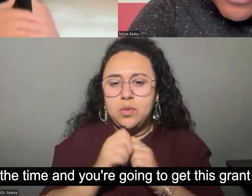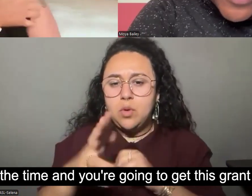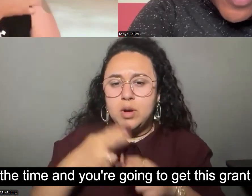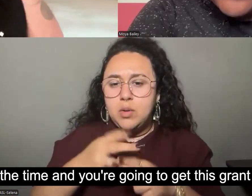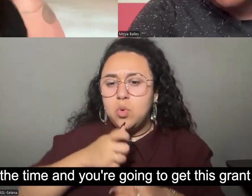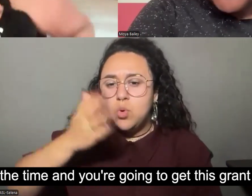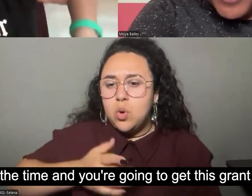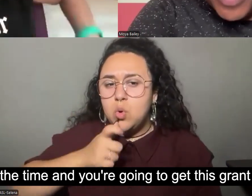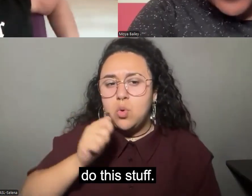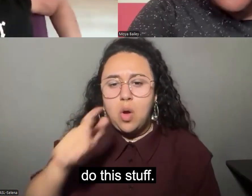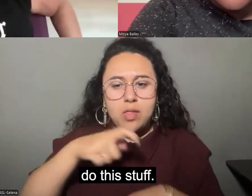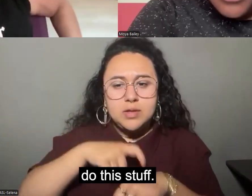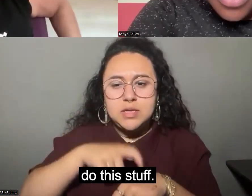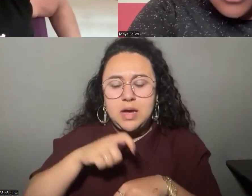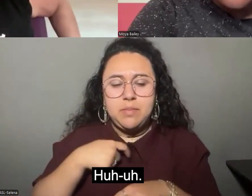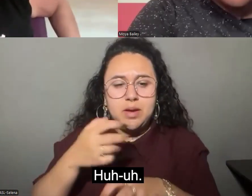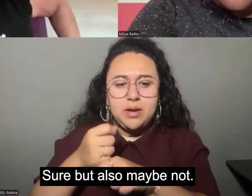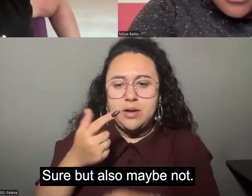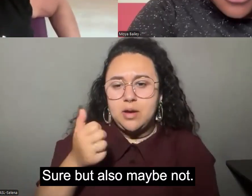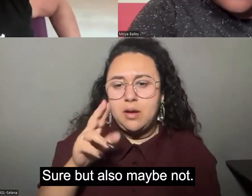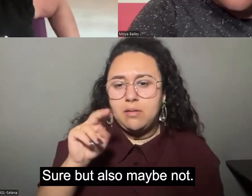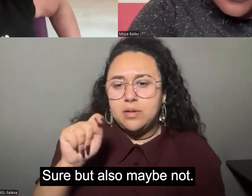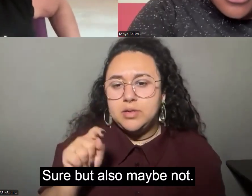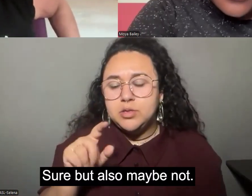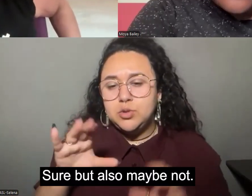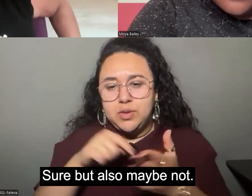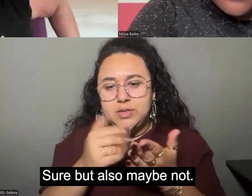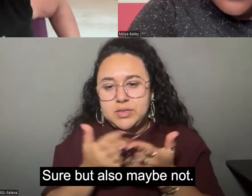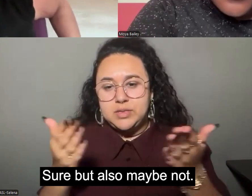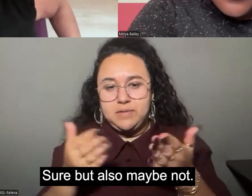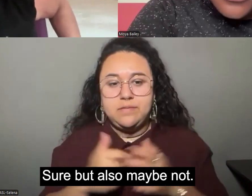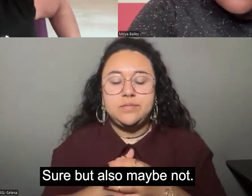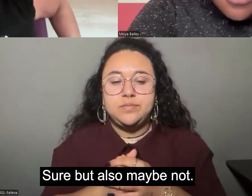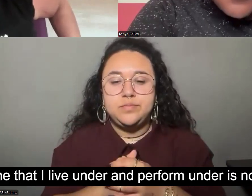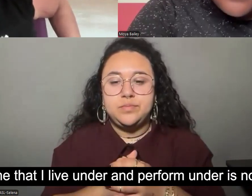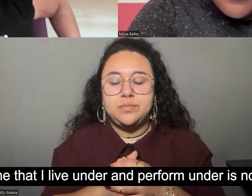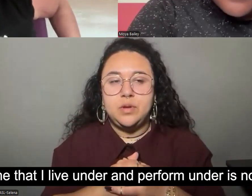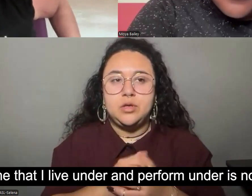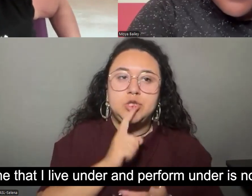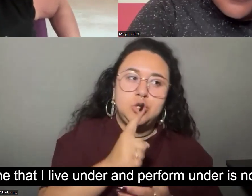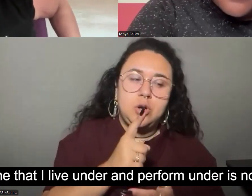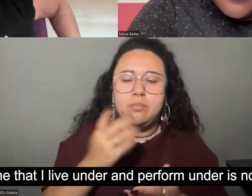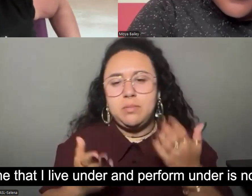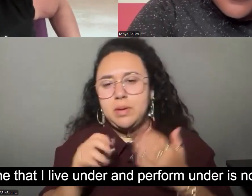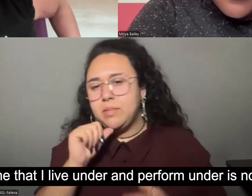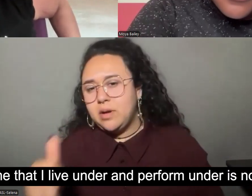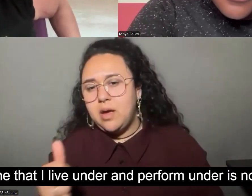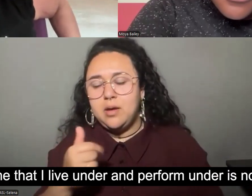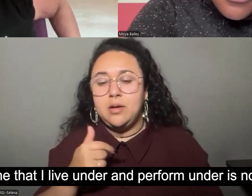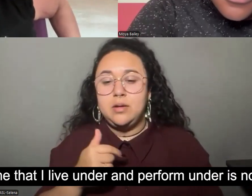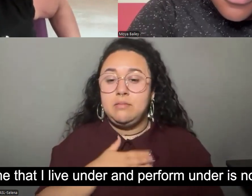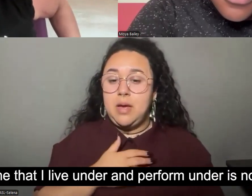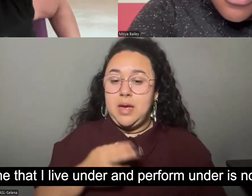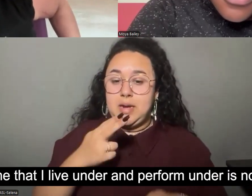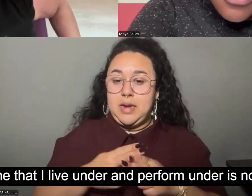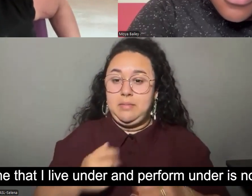the time. And then you're going to get this grant and you're going to do this stuff. And I was like, I mean, sure, but also maybe not. So, like, my name that I live under and I perform